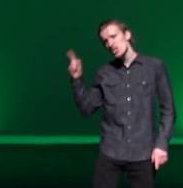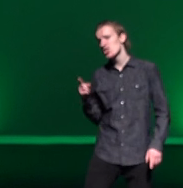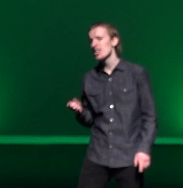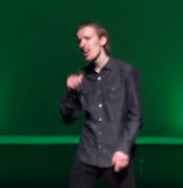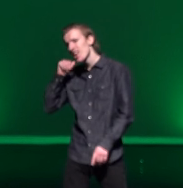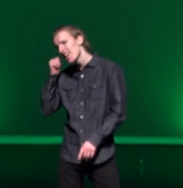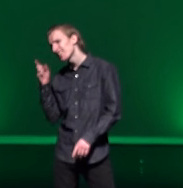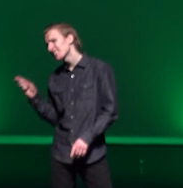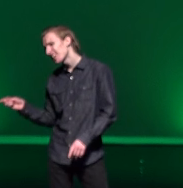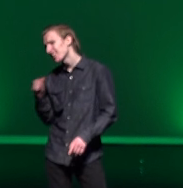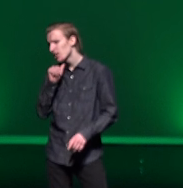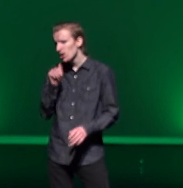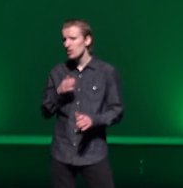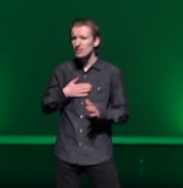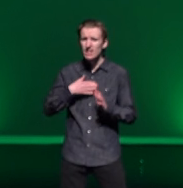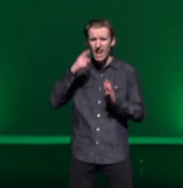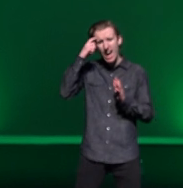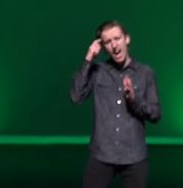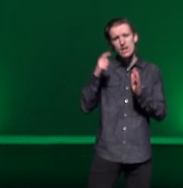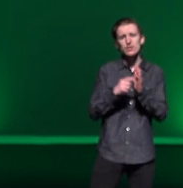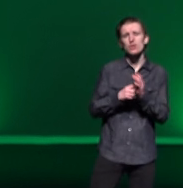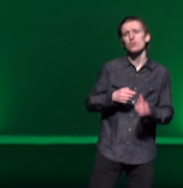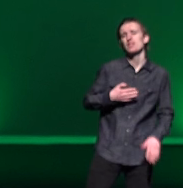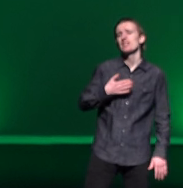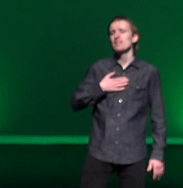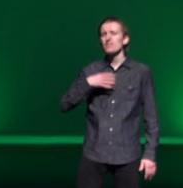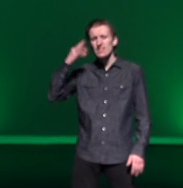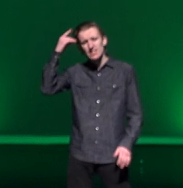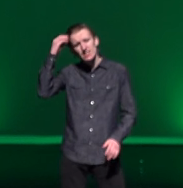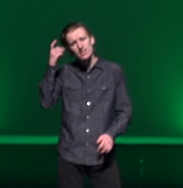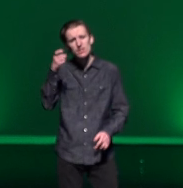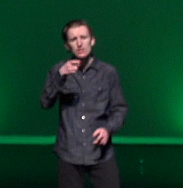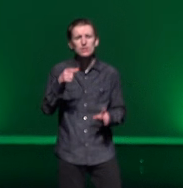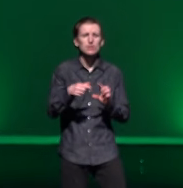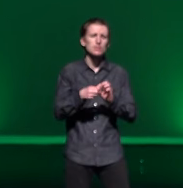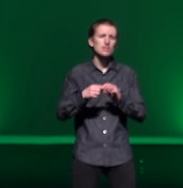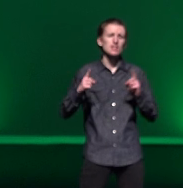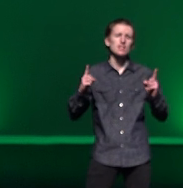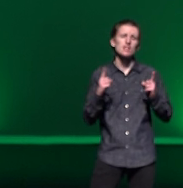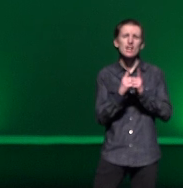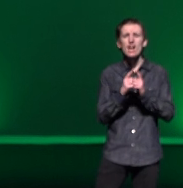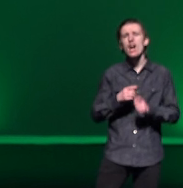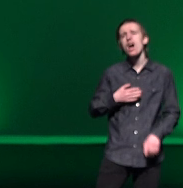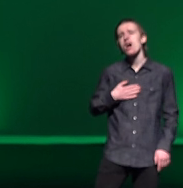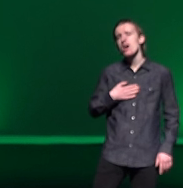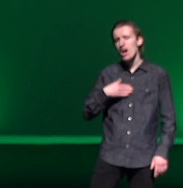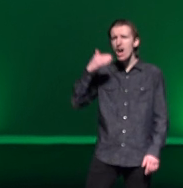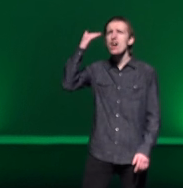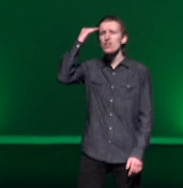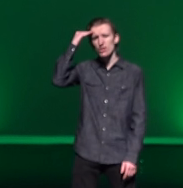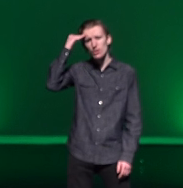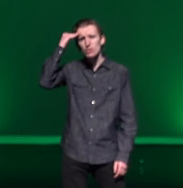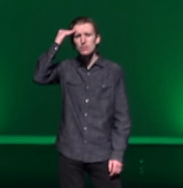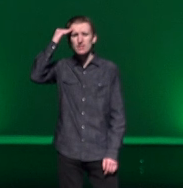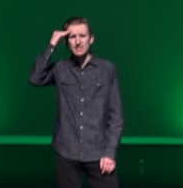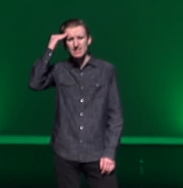You know it's the same girls I know them They got my soulmate Yeah, I know it